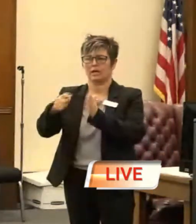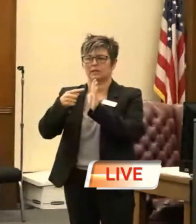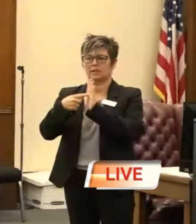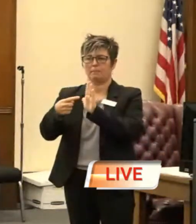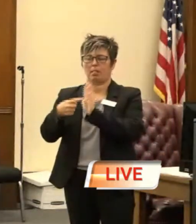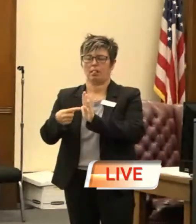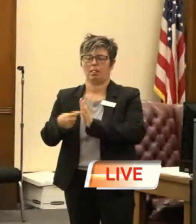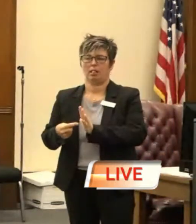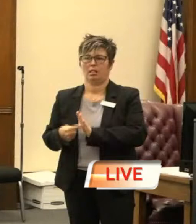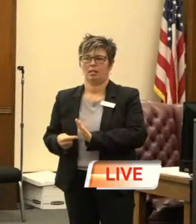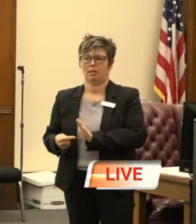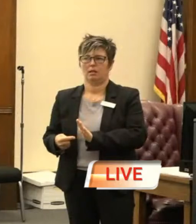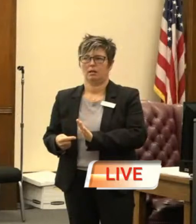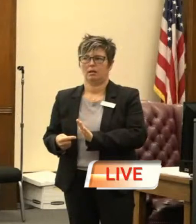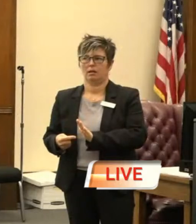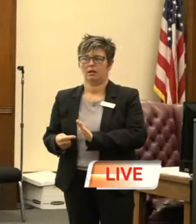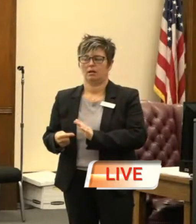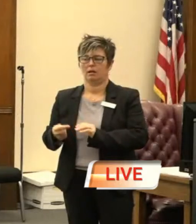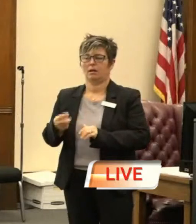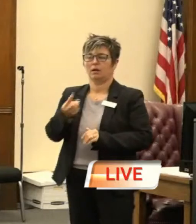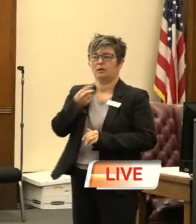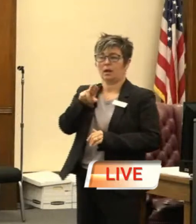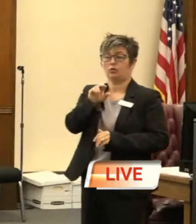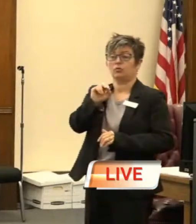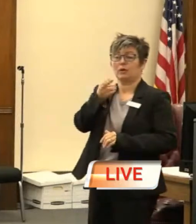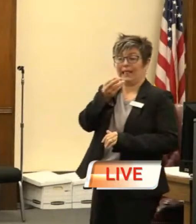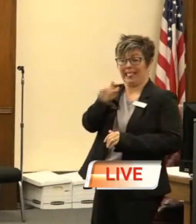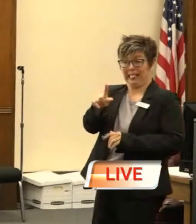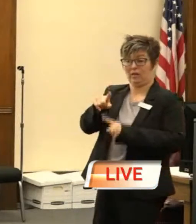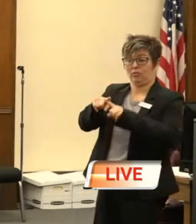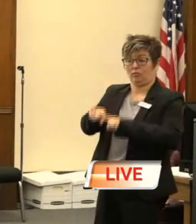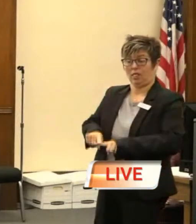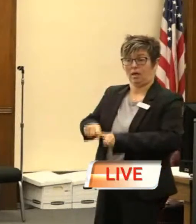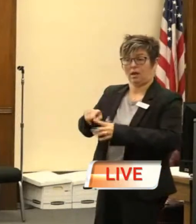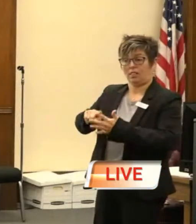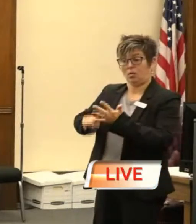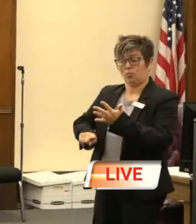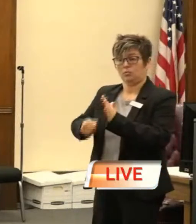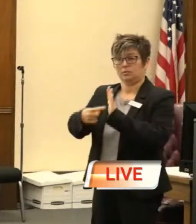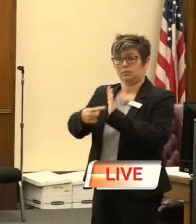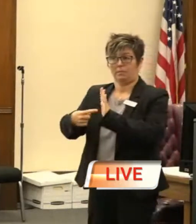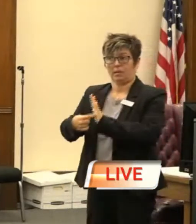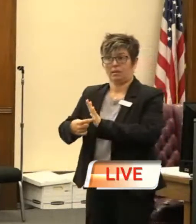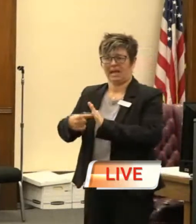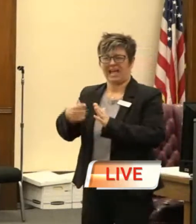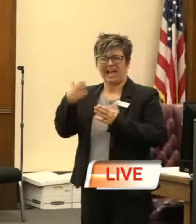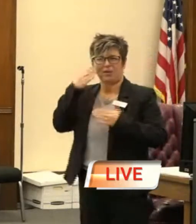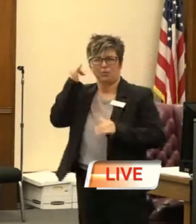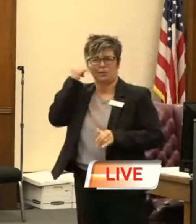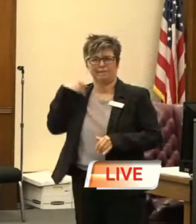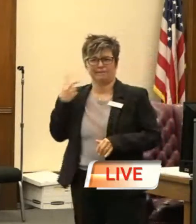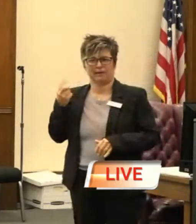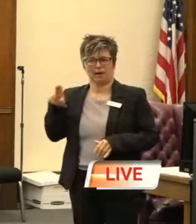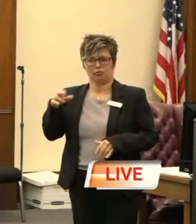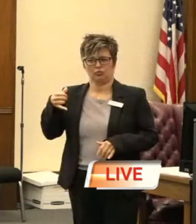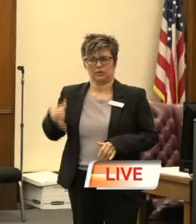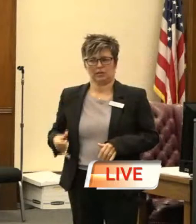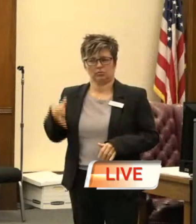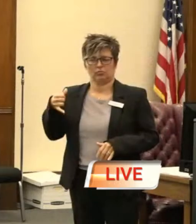upon definitely by Dr. Hill. I can't remember if Dr. Tester also relied upon them,